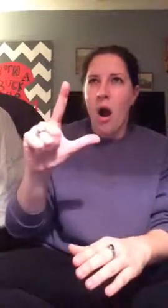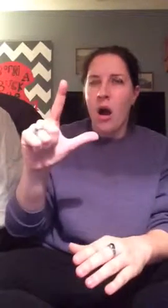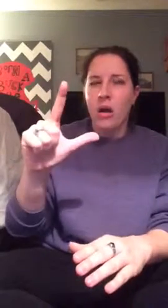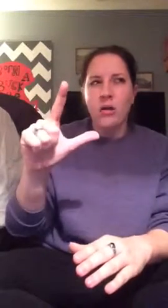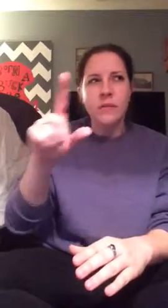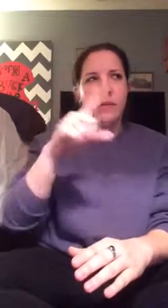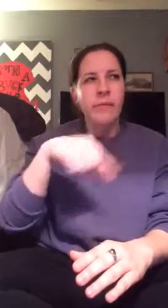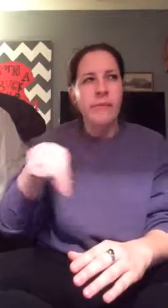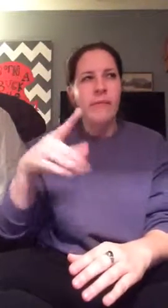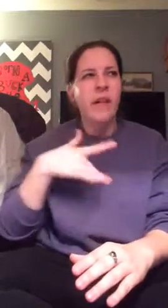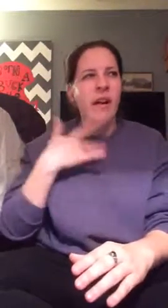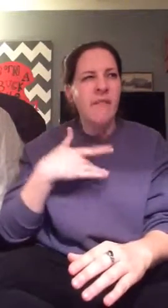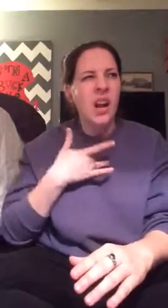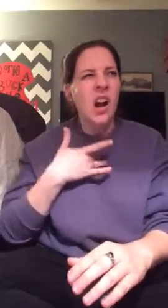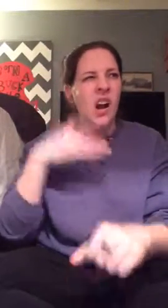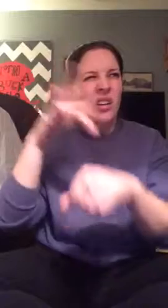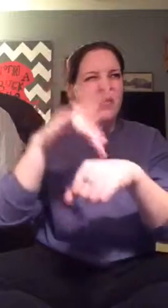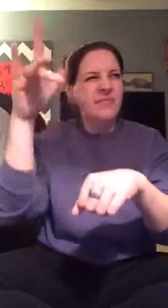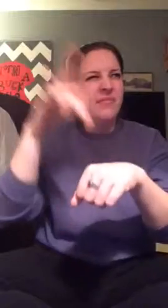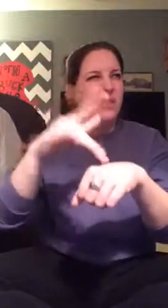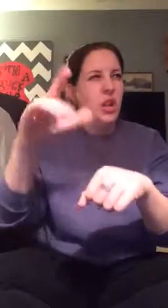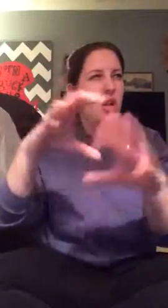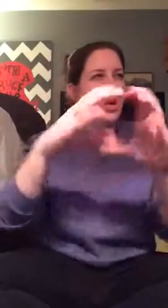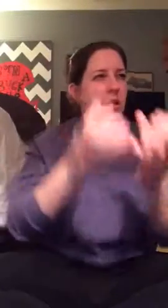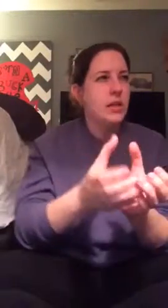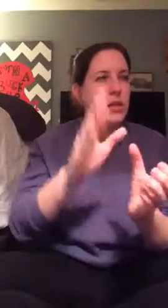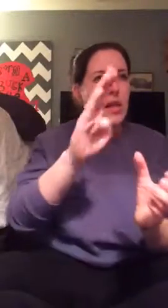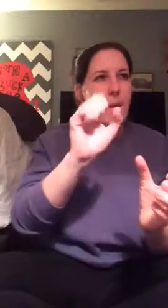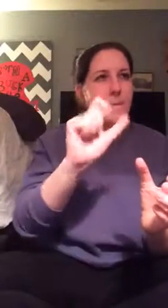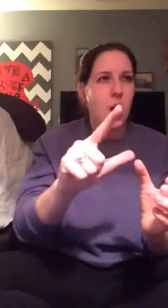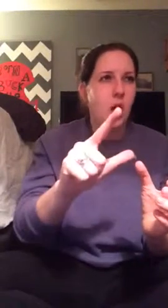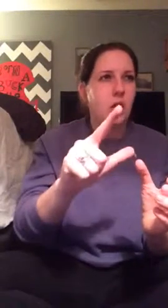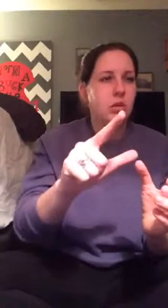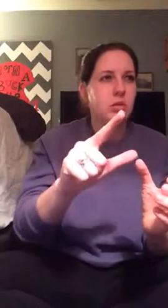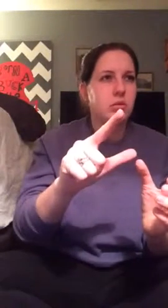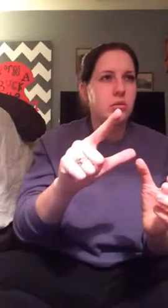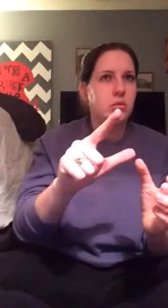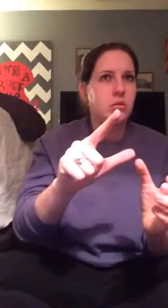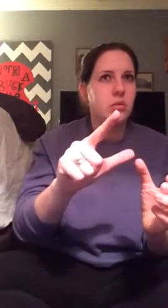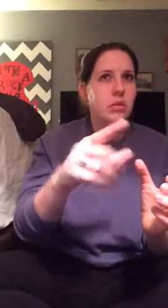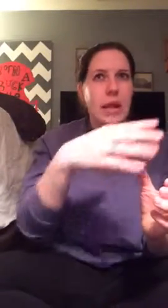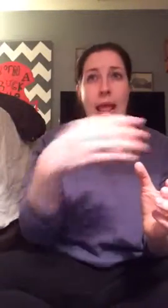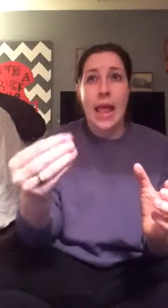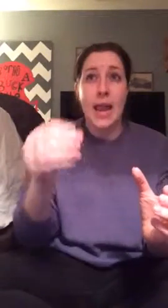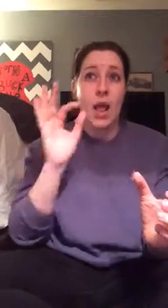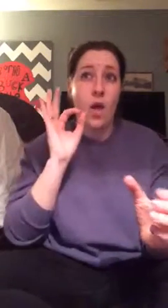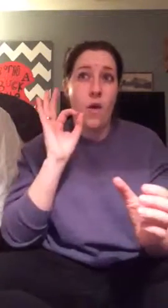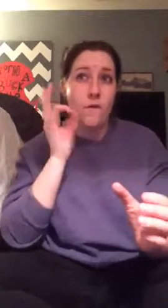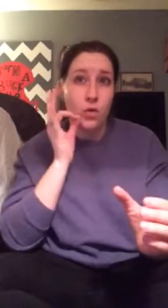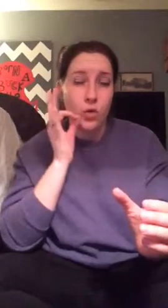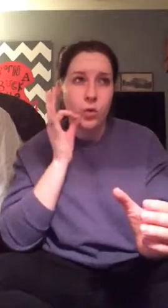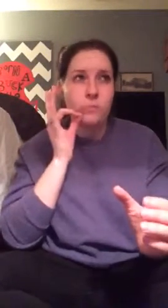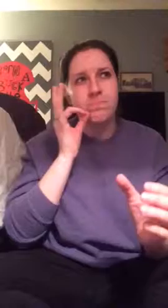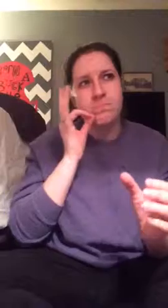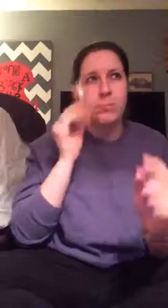and there's difference between a fruit being round and a ball being round. So there are mental images, mental representations for each of